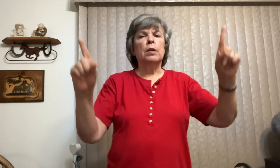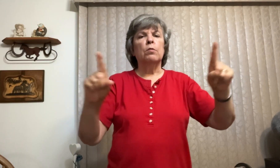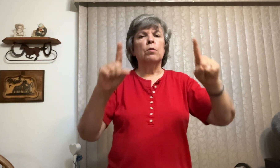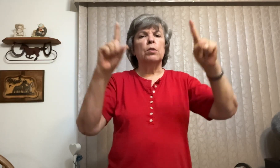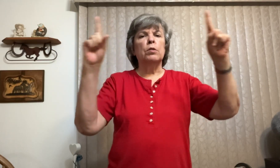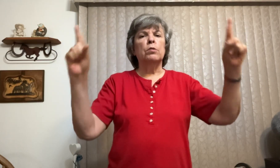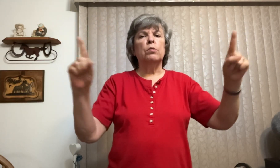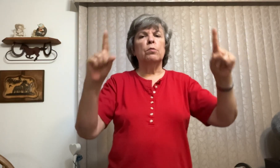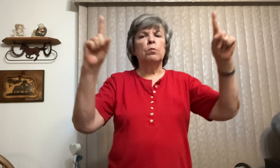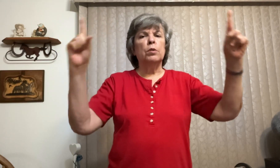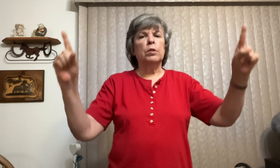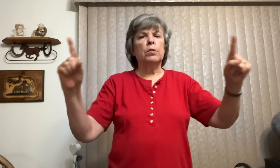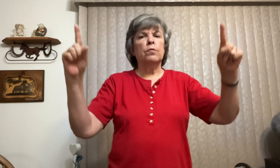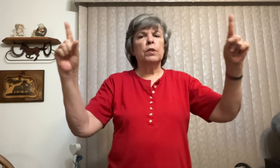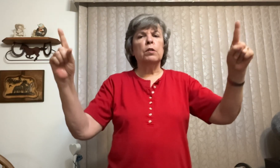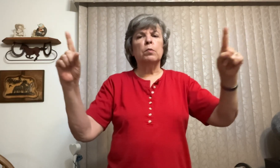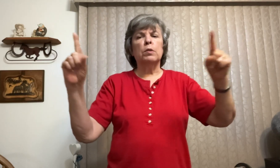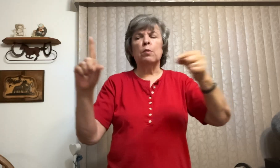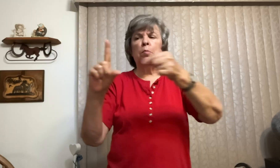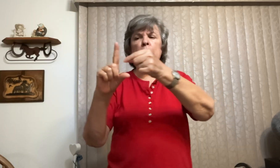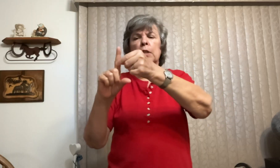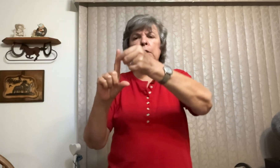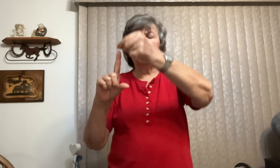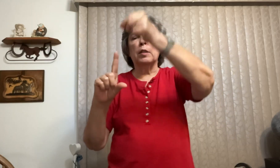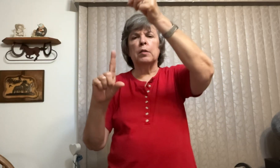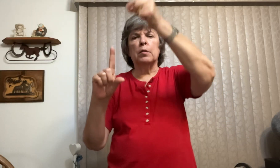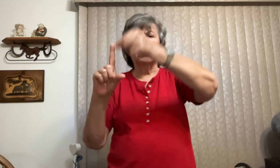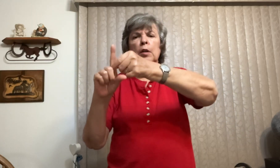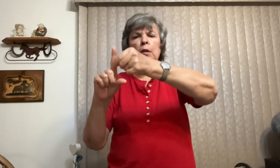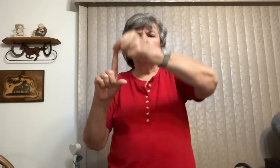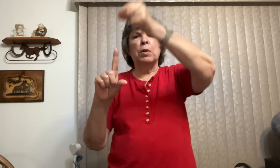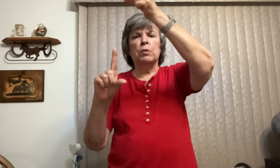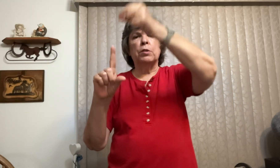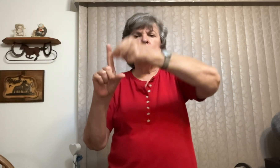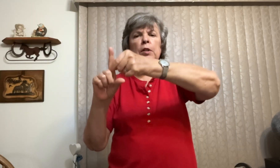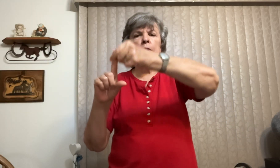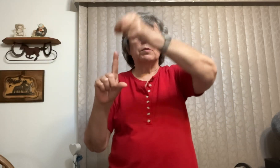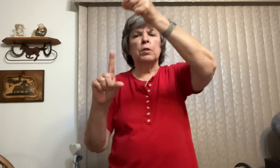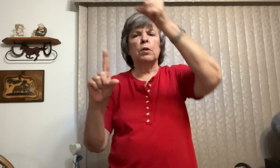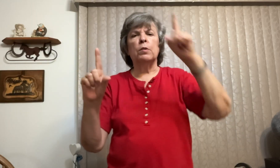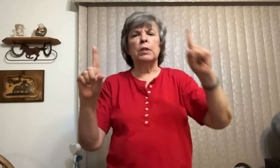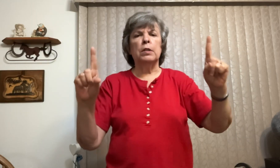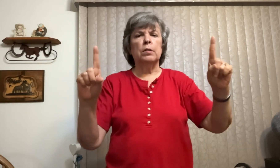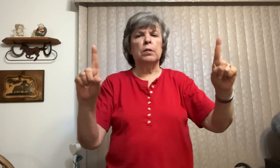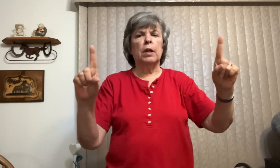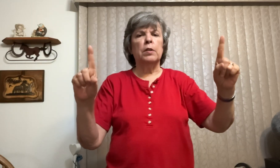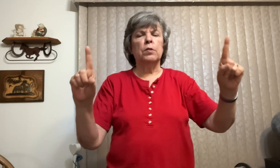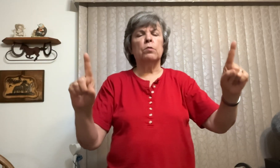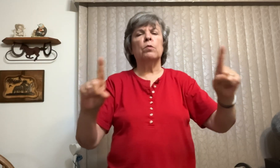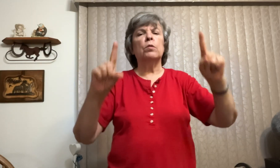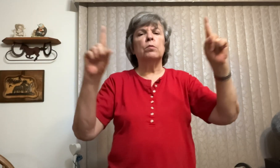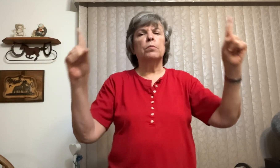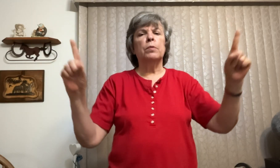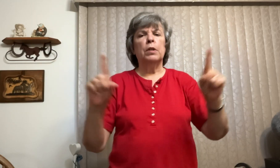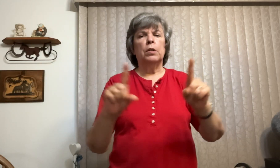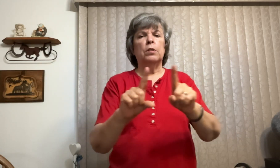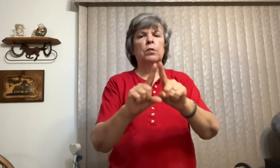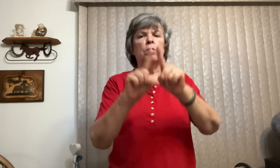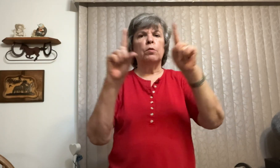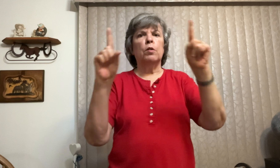or you could do the finger, which represents like the metal stick that would go inside the scroll. So